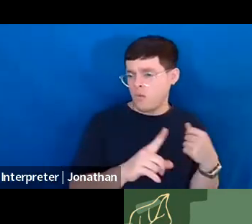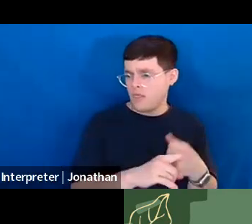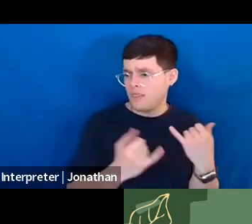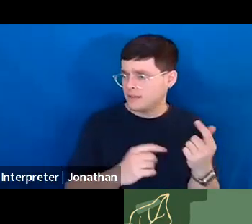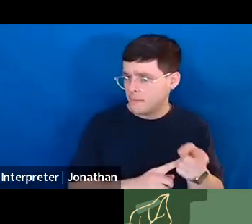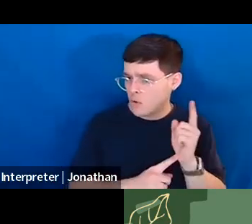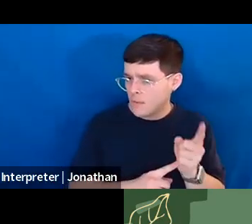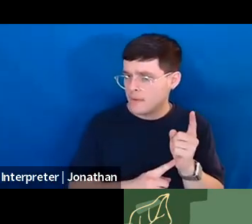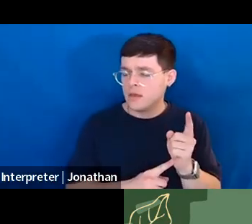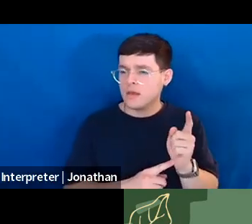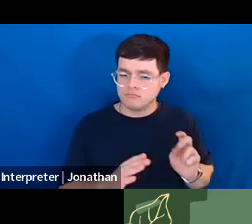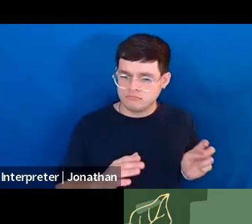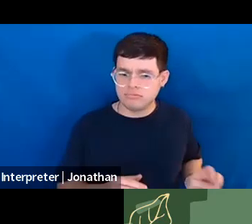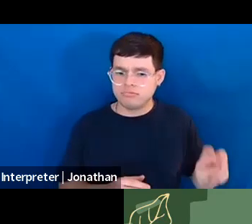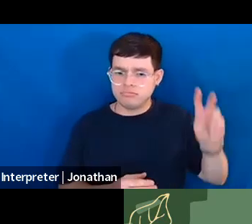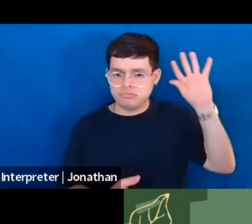been